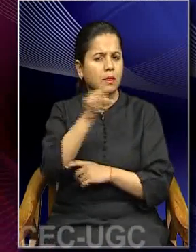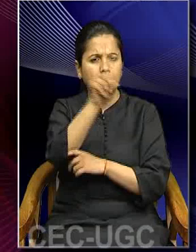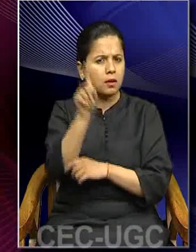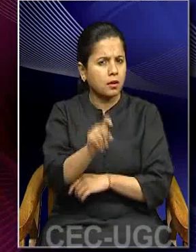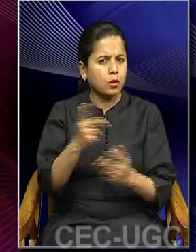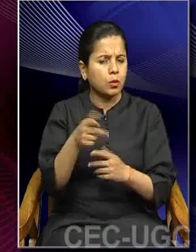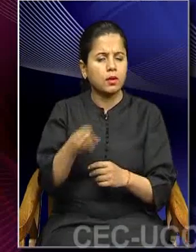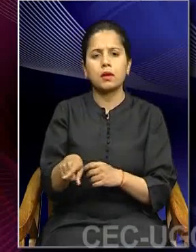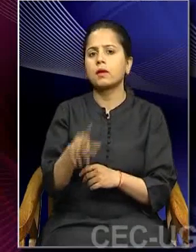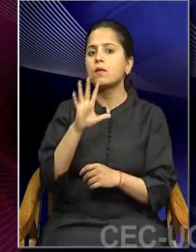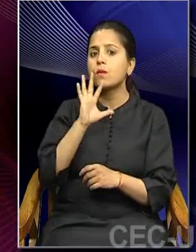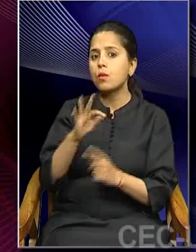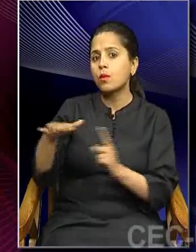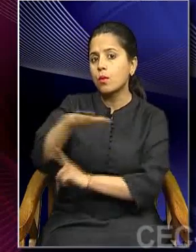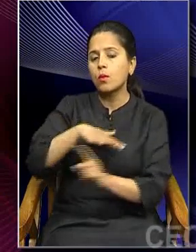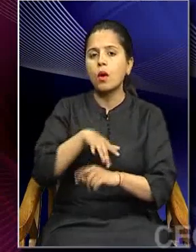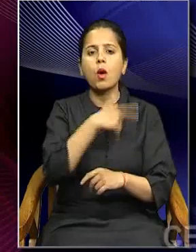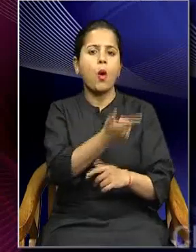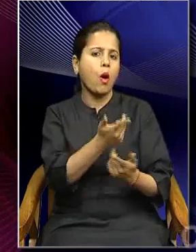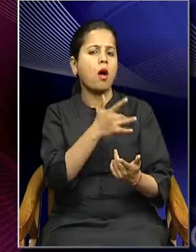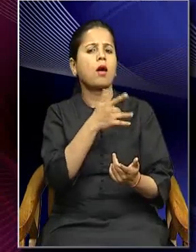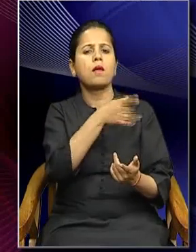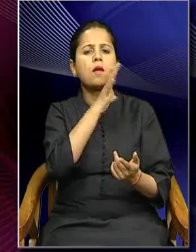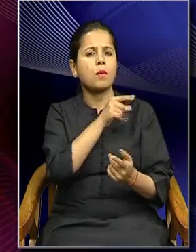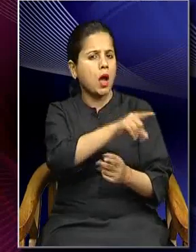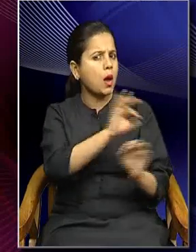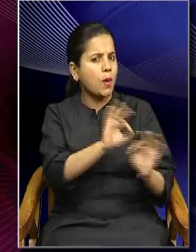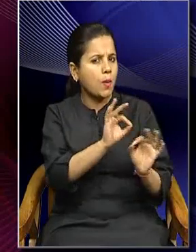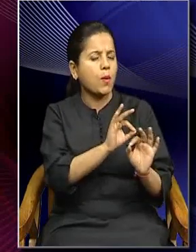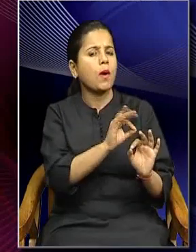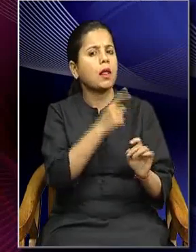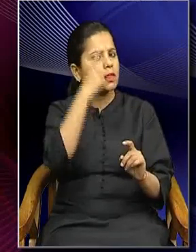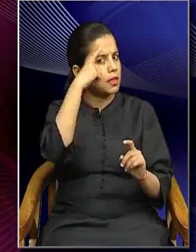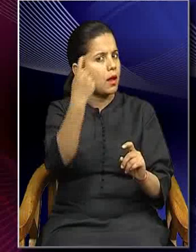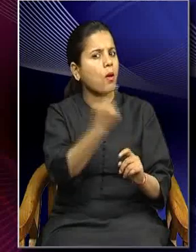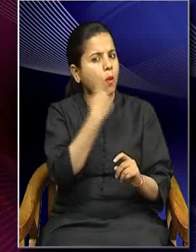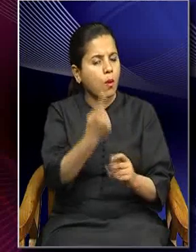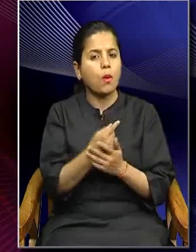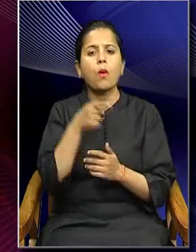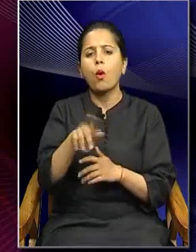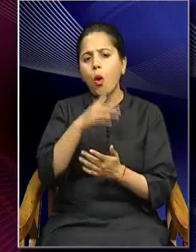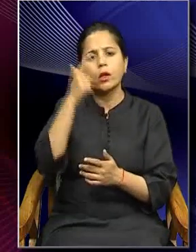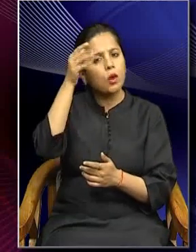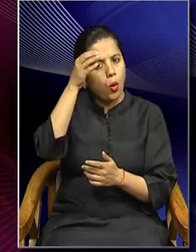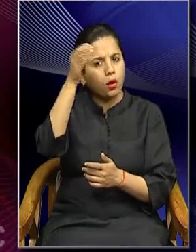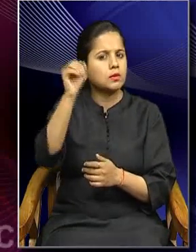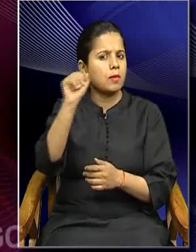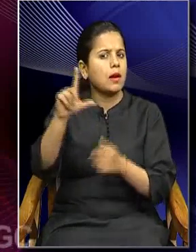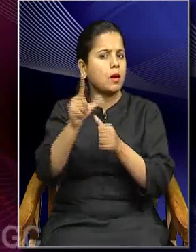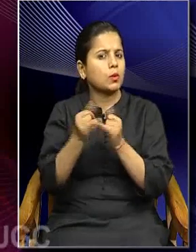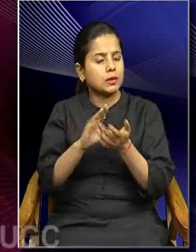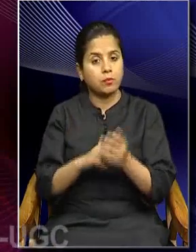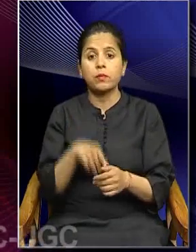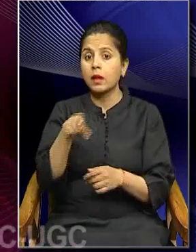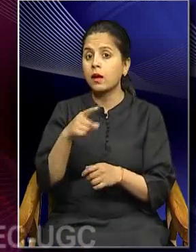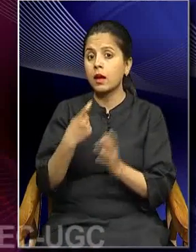to realism, nominalism, and conceptualism. Realism, as you must know,